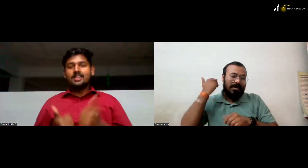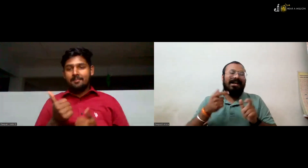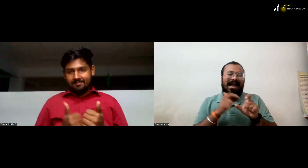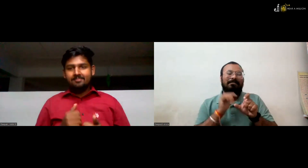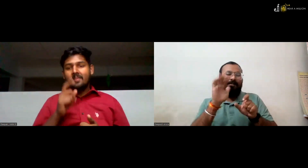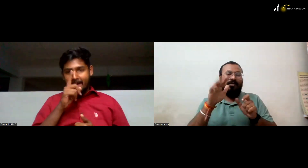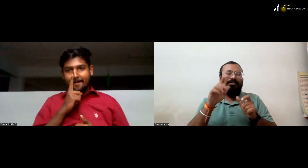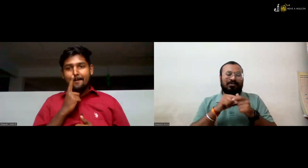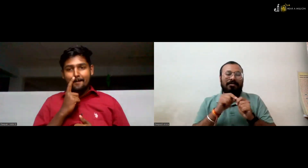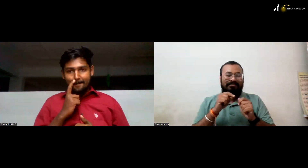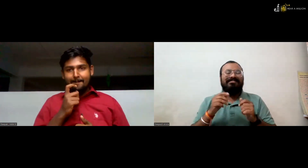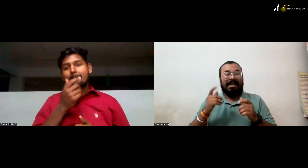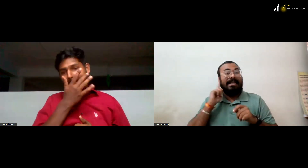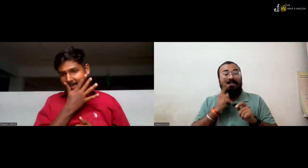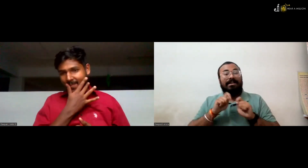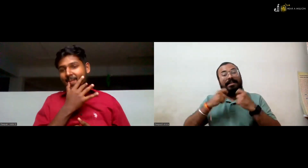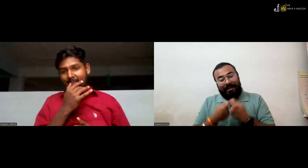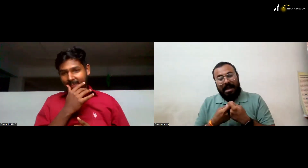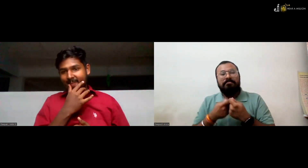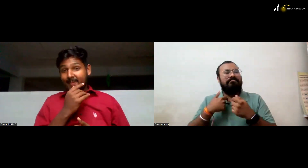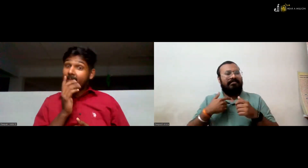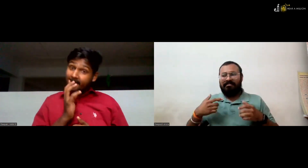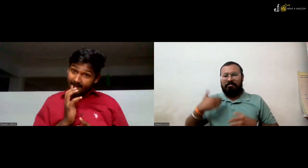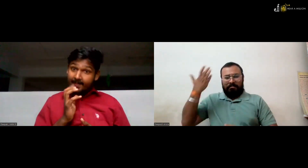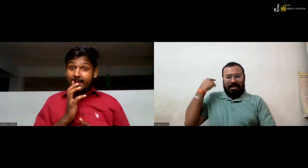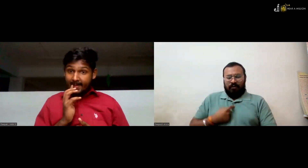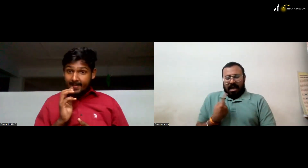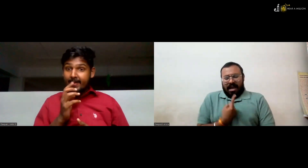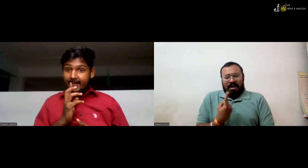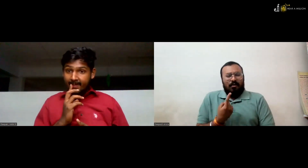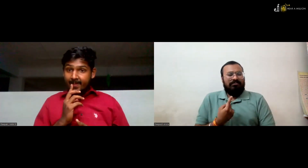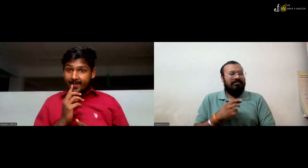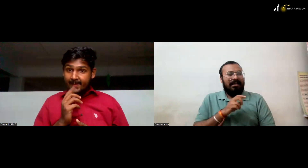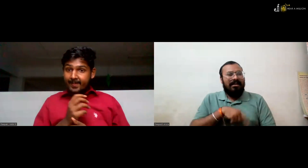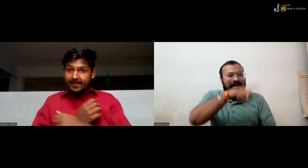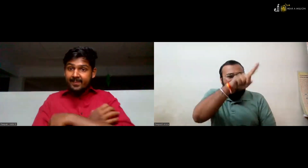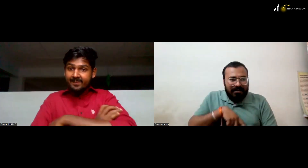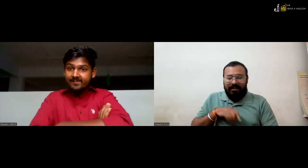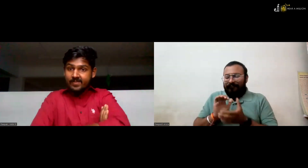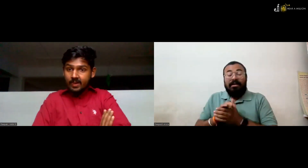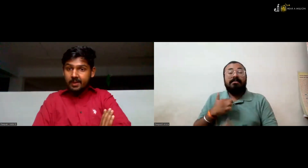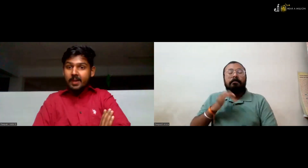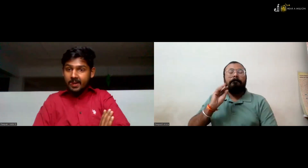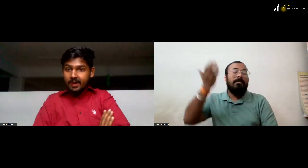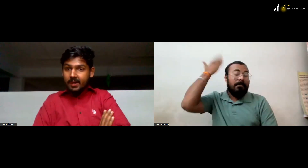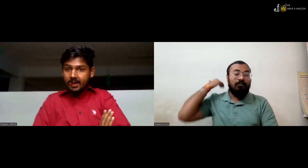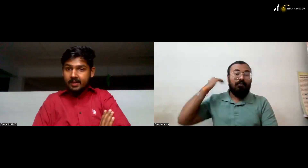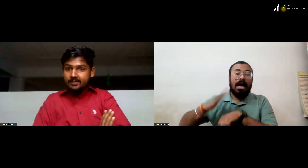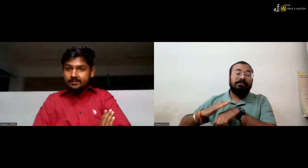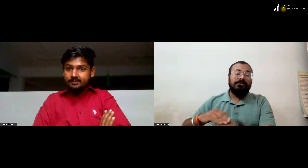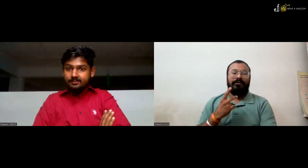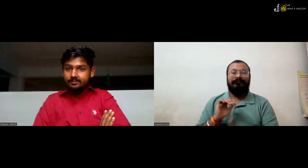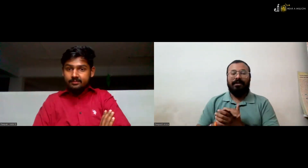army exam, it was. So it was an army exam, and we went with some group of